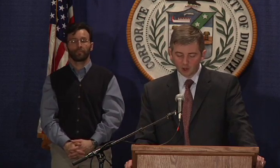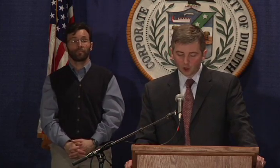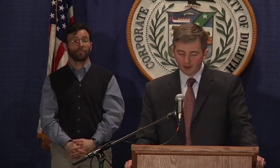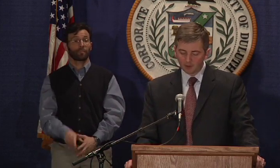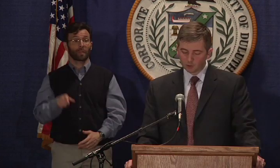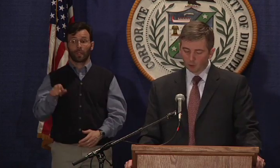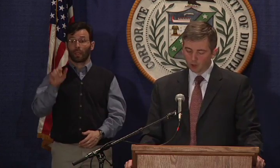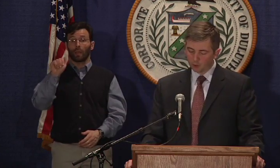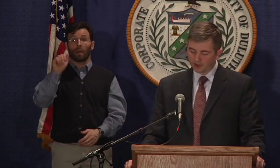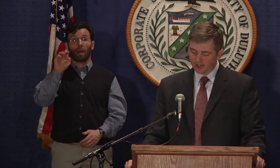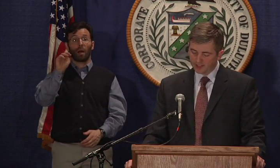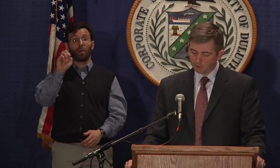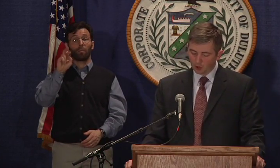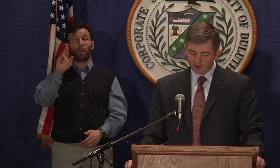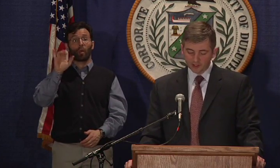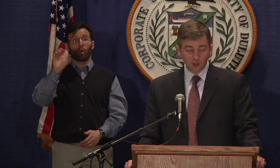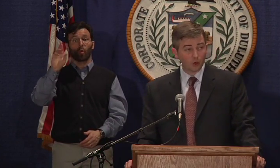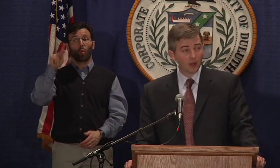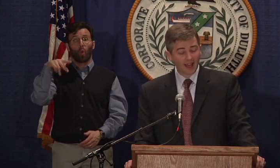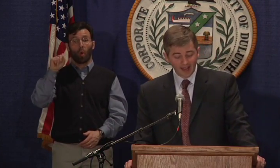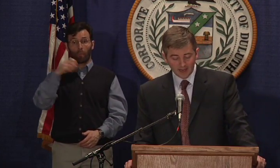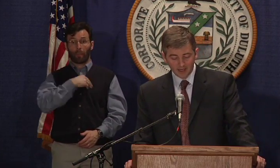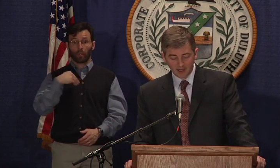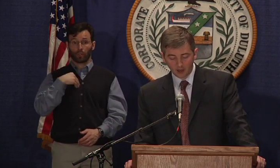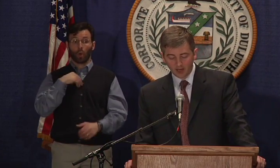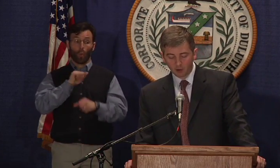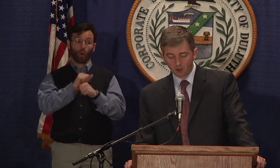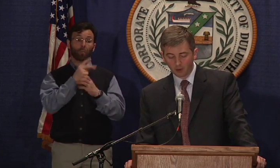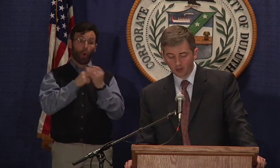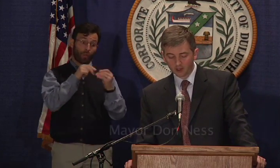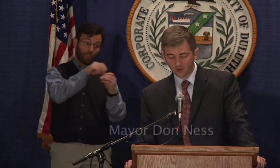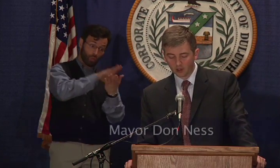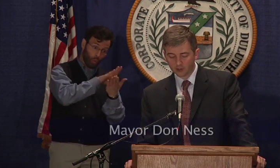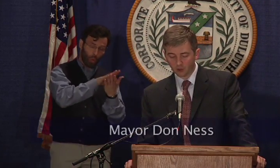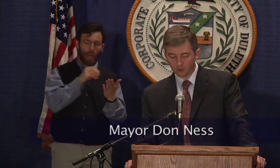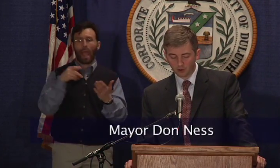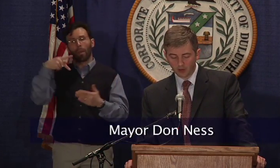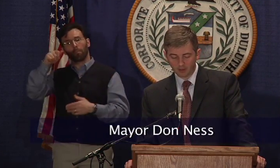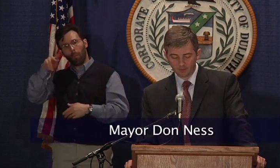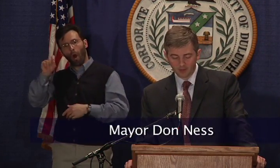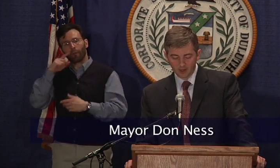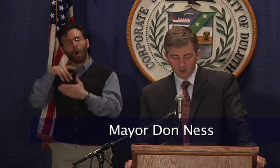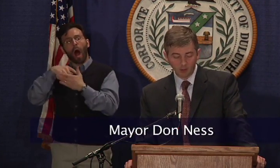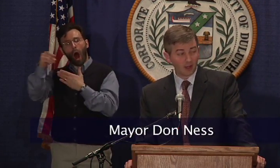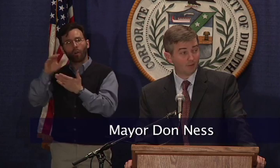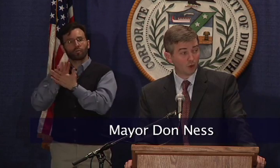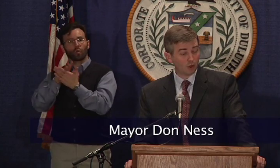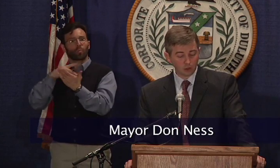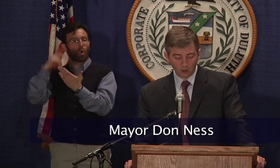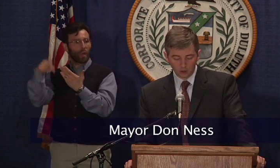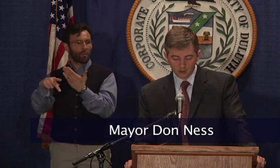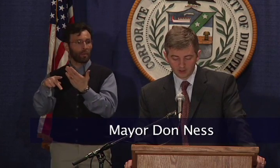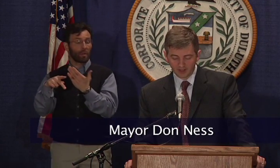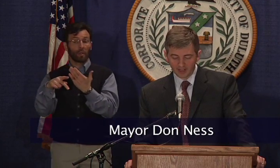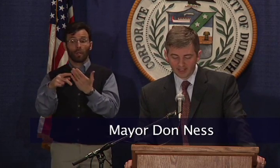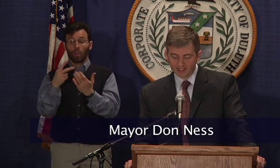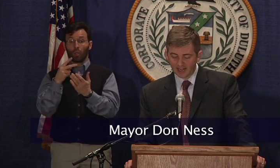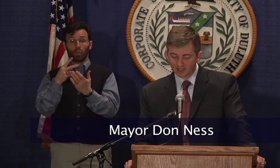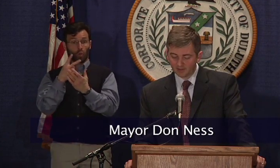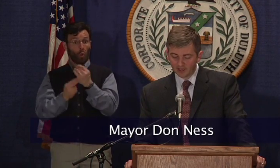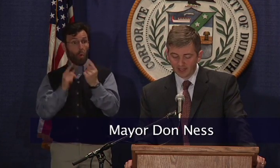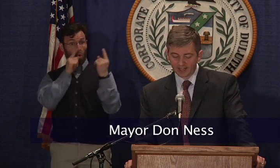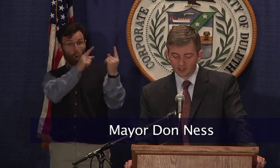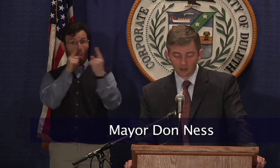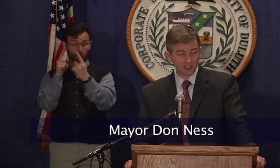These AmeriCorps members will work with kids both in school and in our neighborhood parks for out-of-school programming. We'll have dual goals of getting